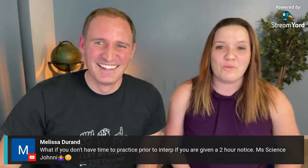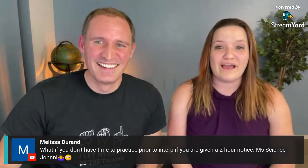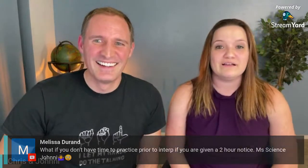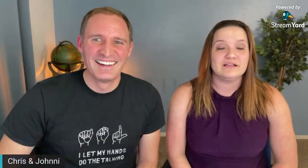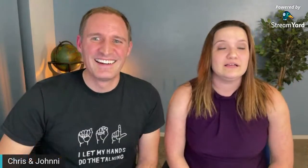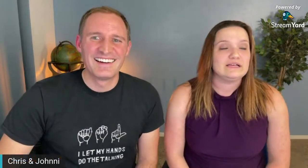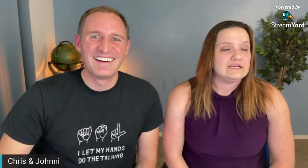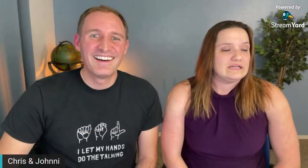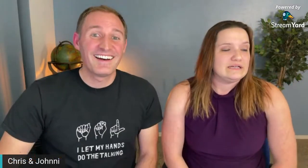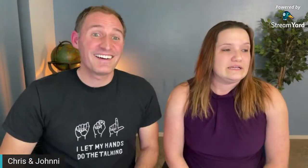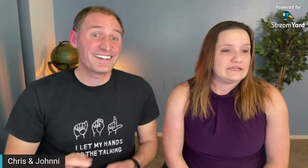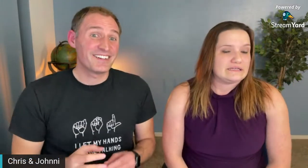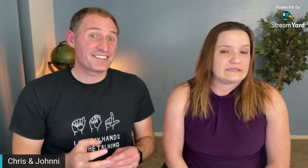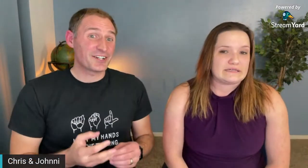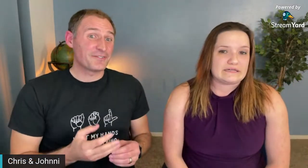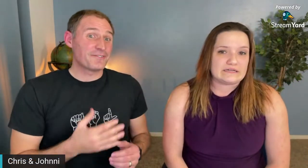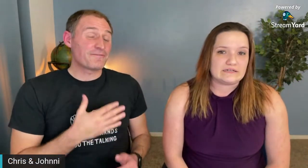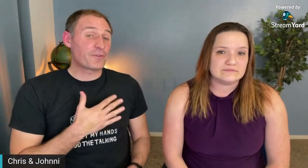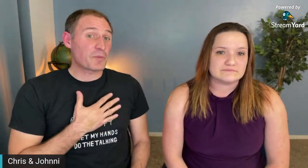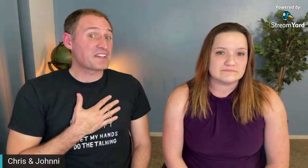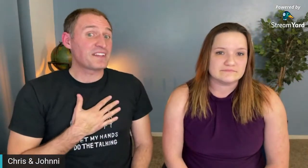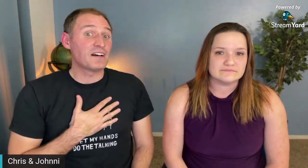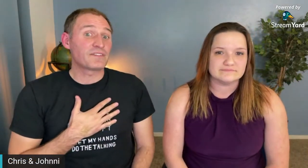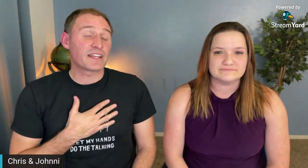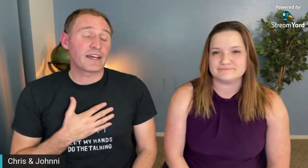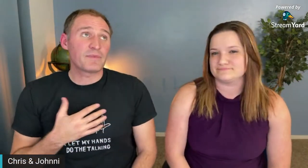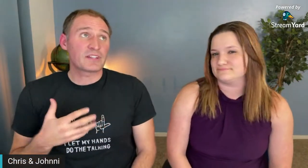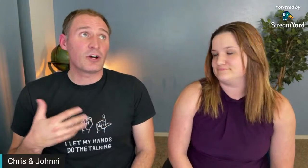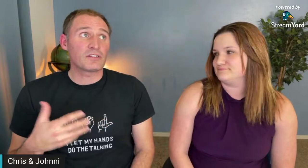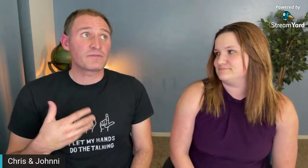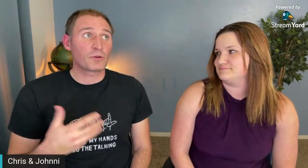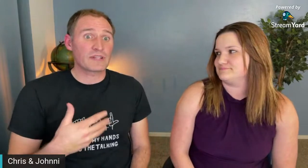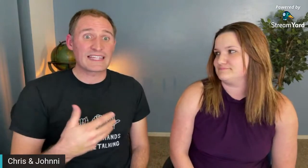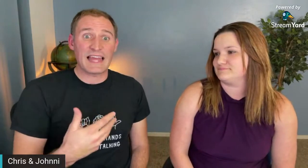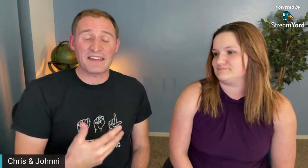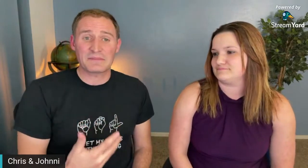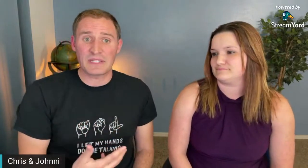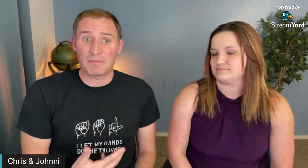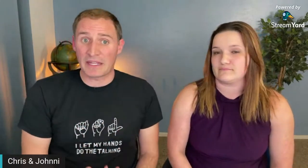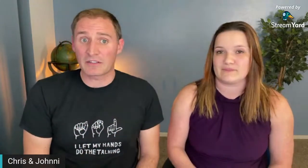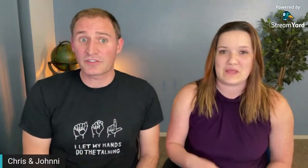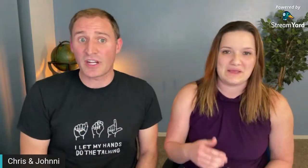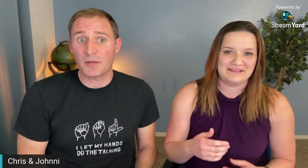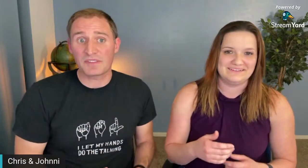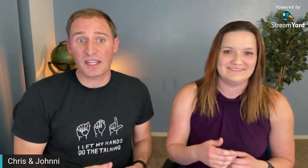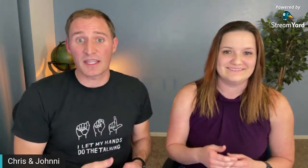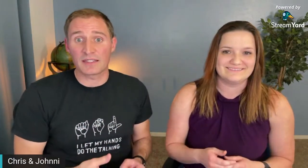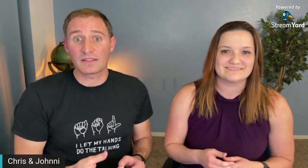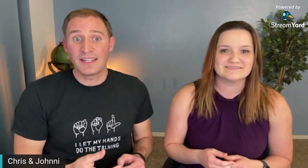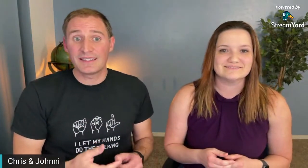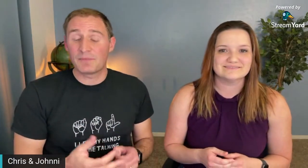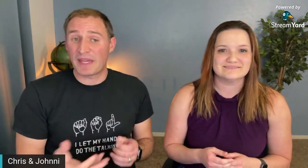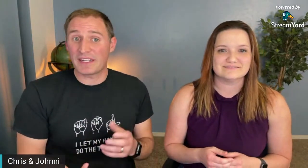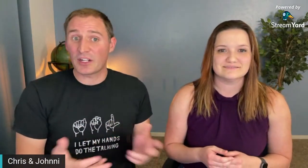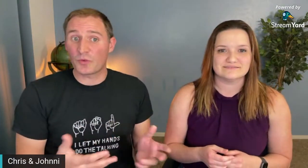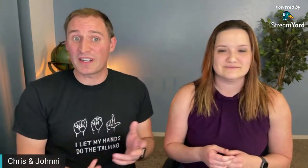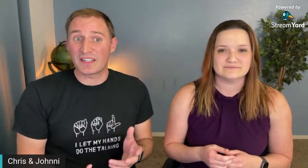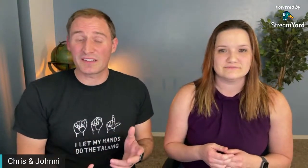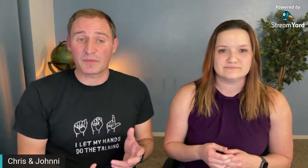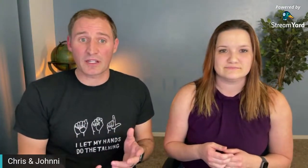Well, yeah. So for myself, like I've been called for like last minute medical jobs, and depending on what it is, I'm like,